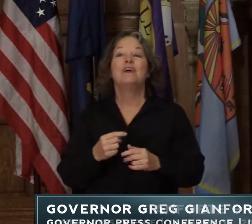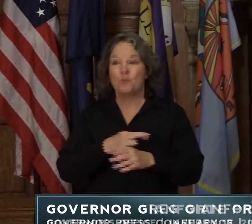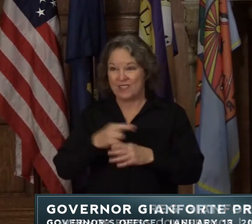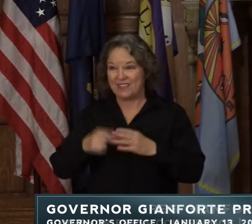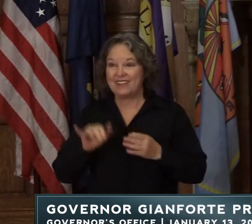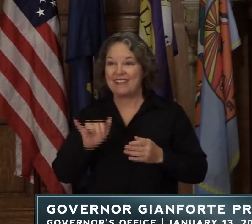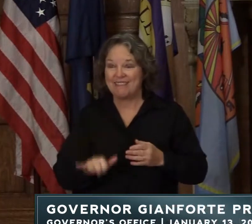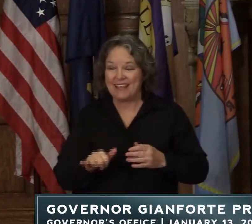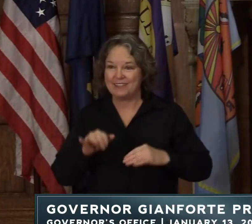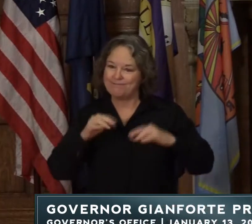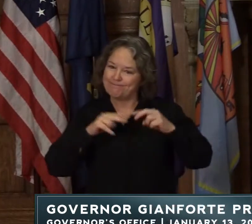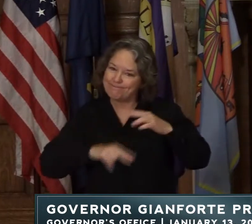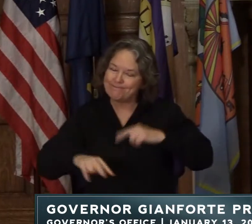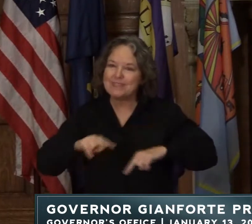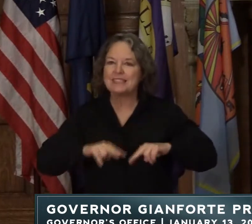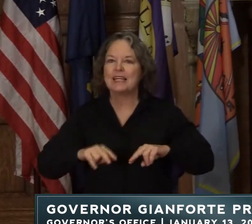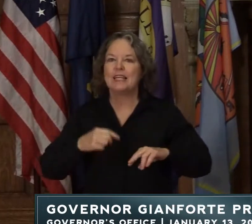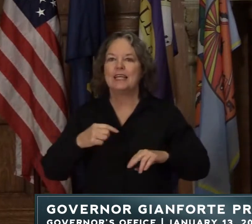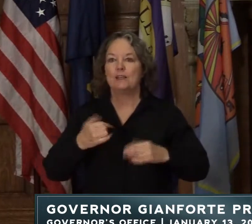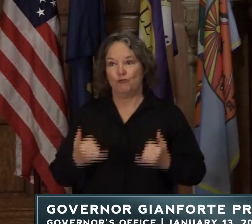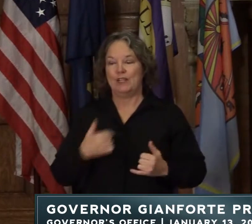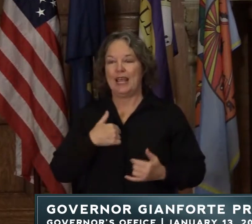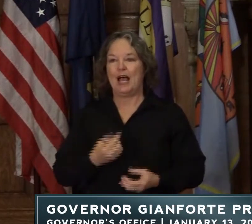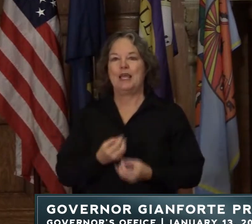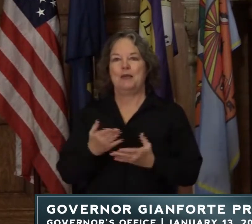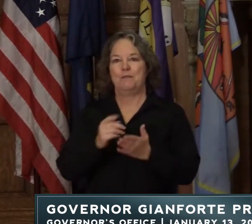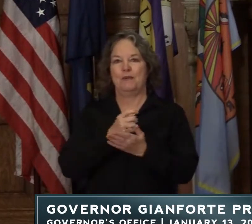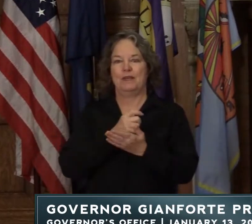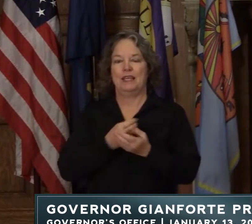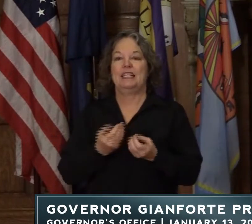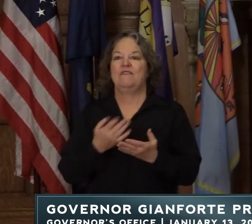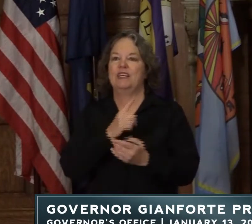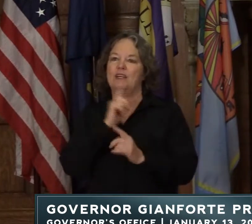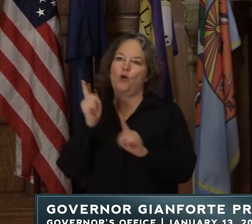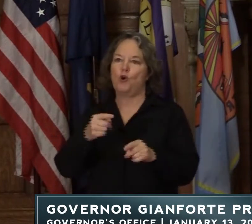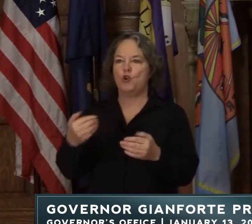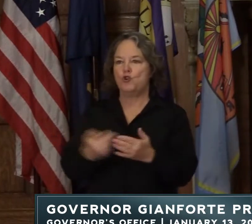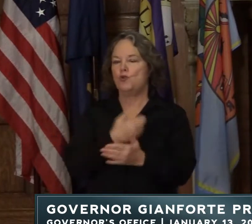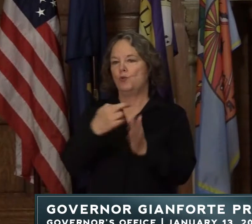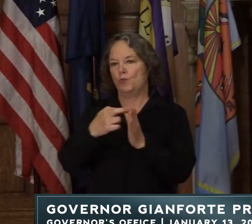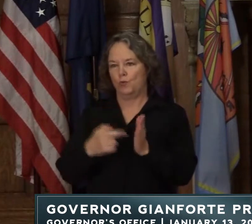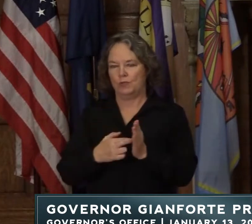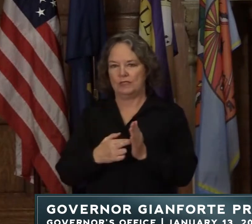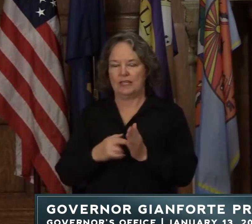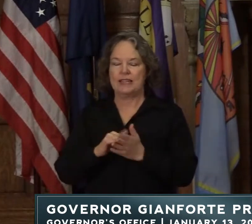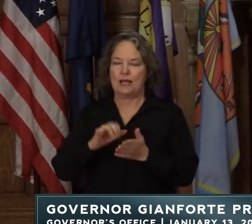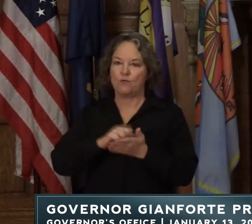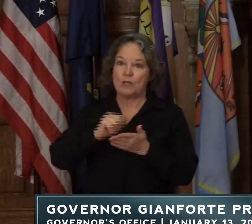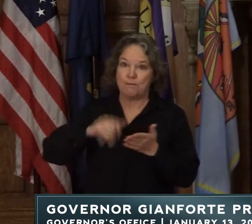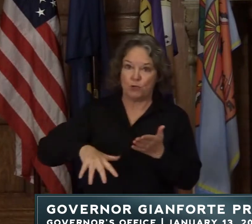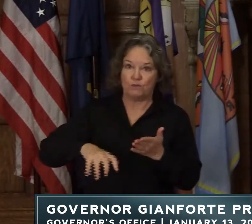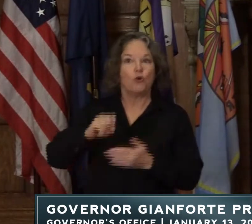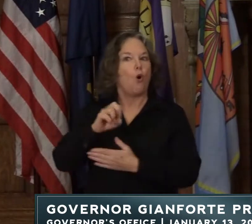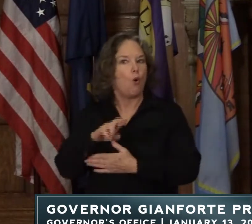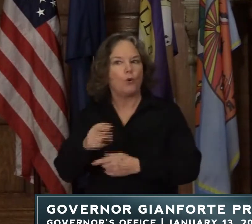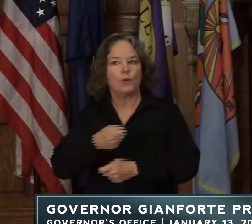and consultation, today I'm issuing a new directive that removes or replaces the